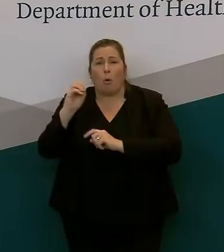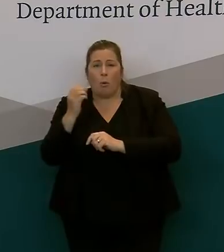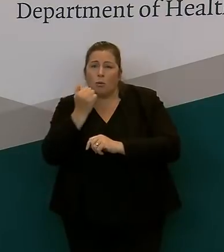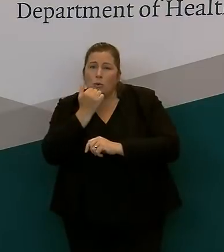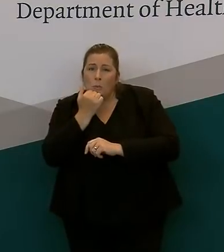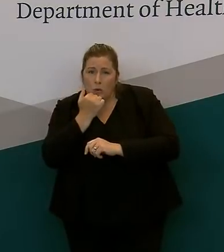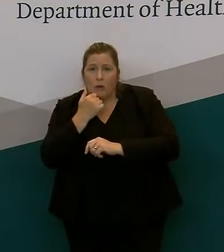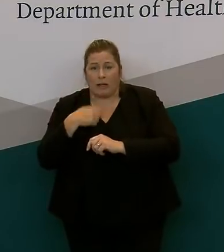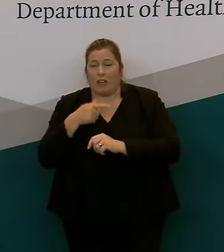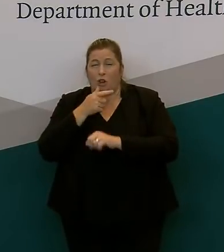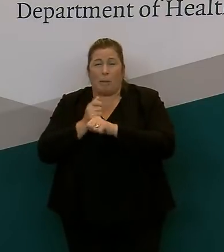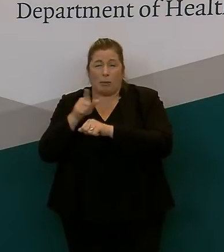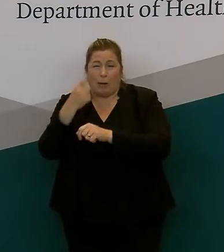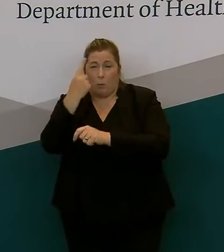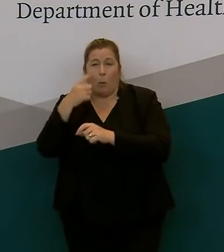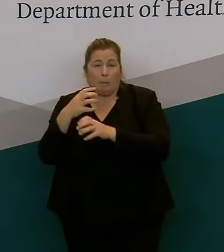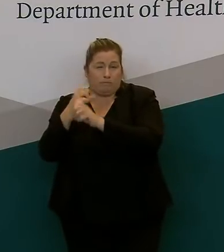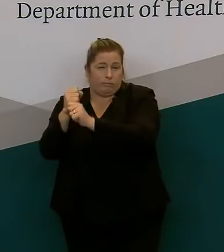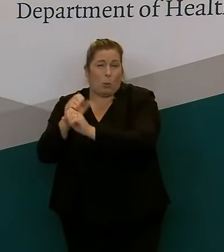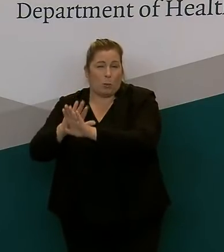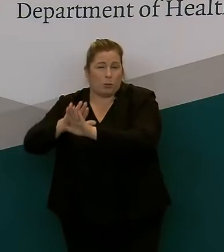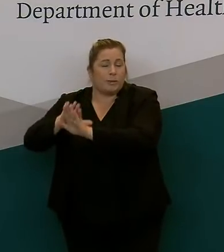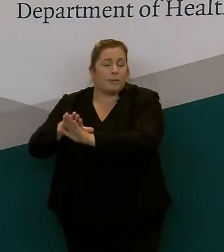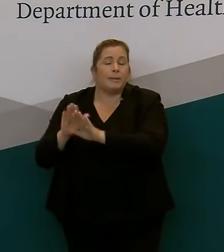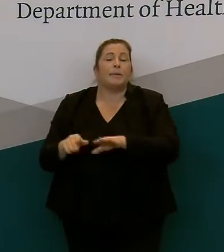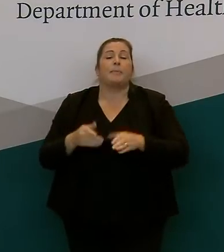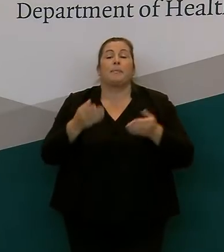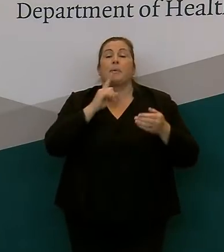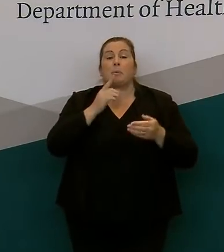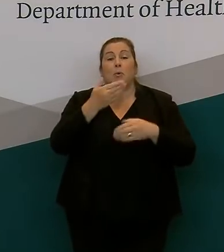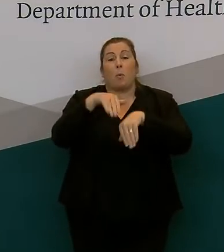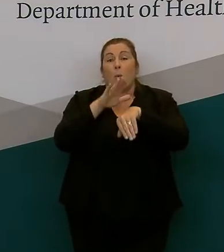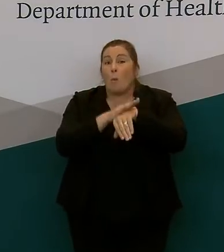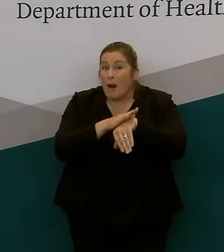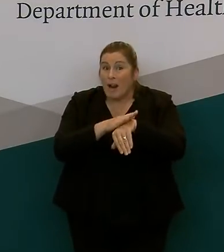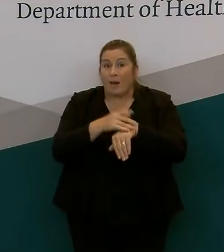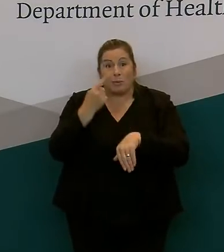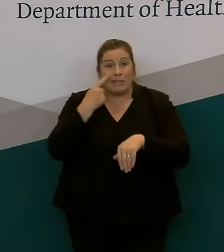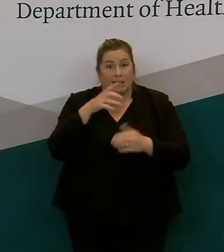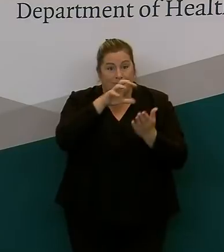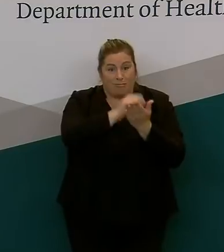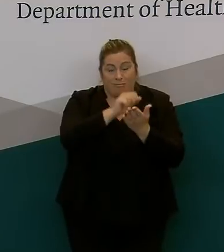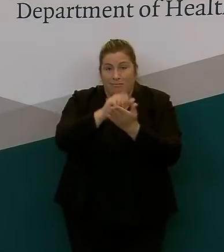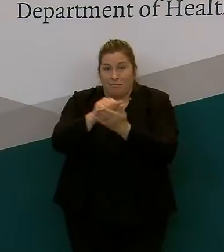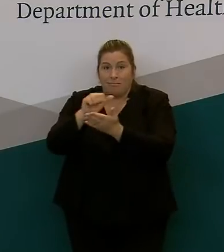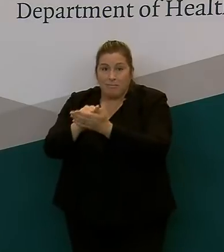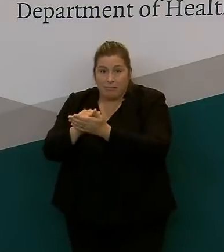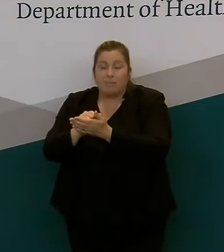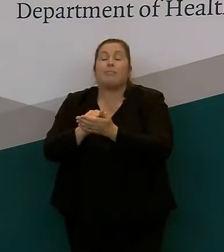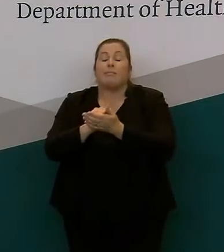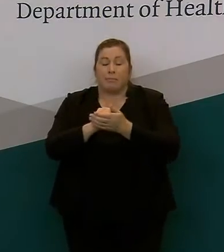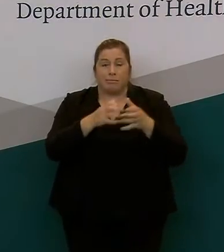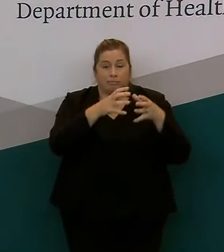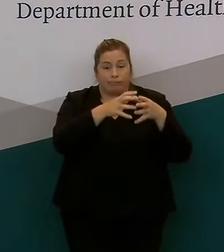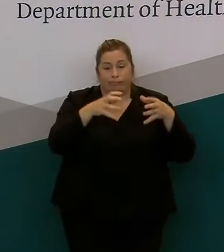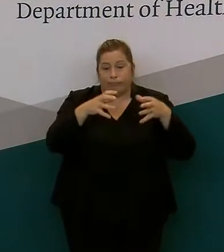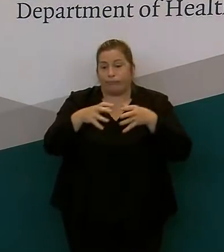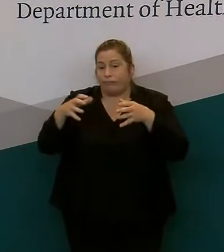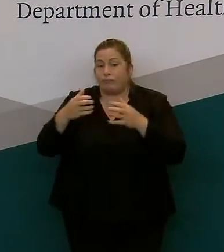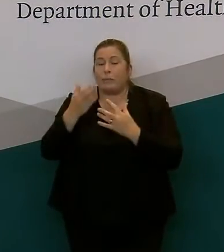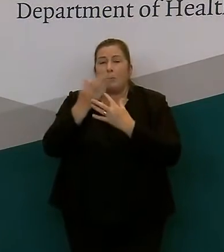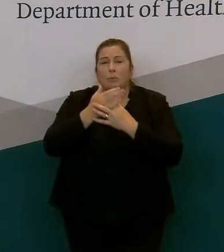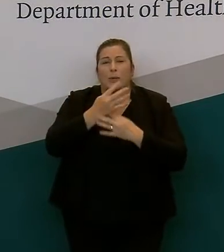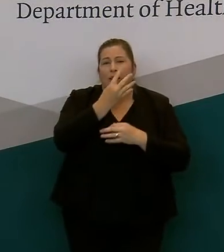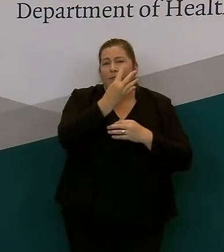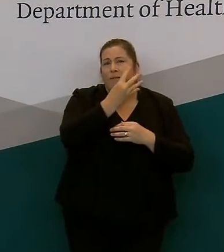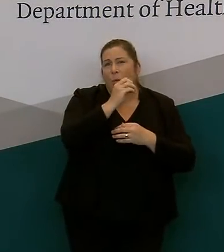end. Where are the cases emerging? That really is very steady over the last couple of weeks, between 40 and